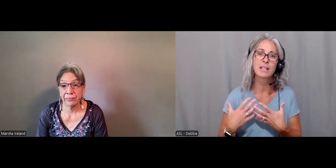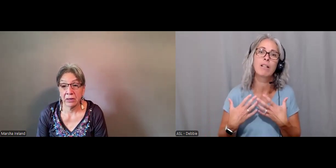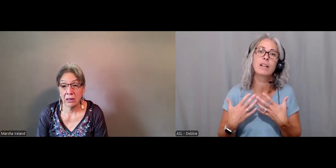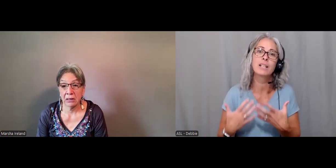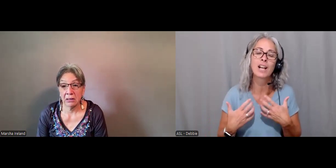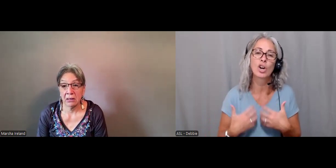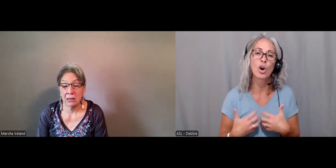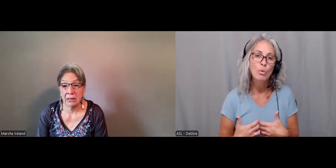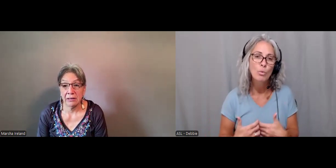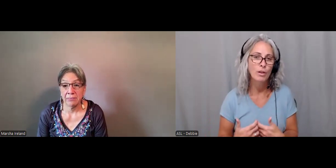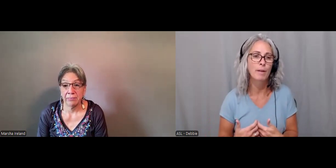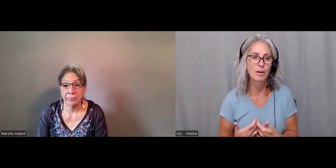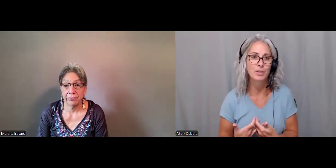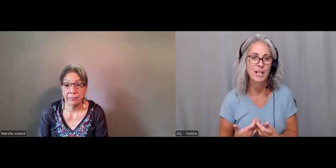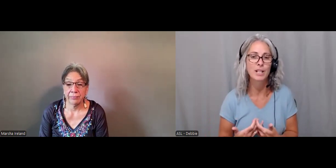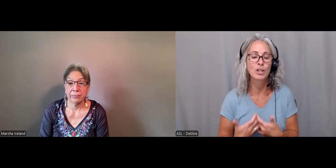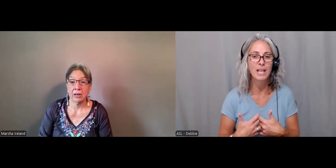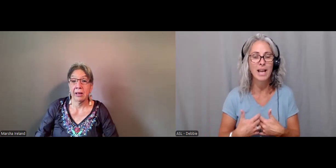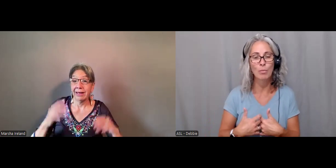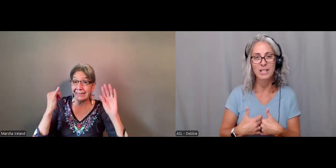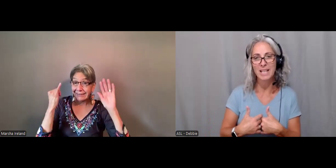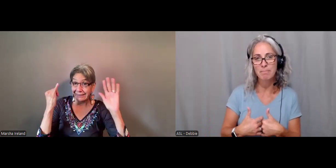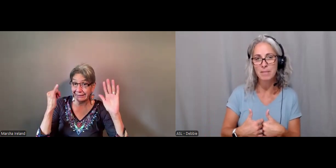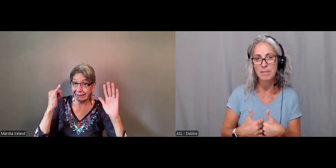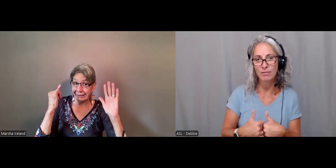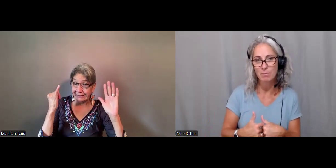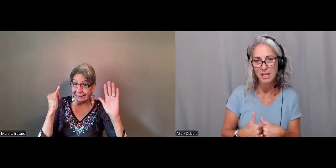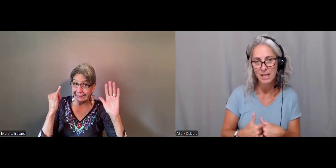and decolonizing our own thought process and looking at what does